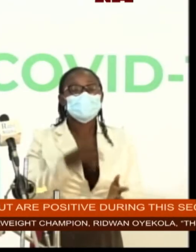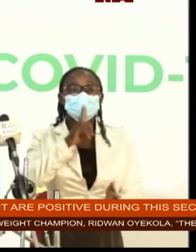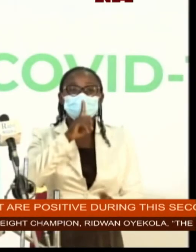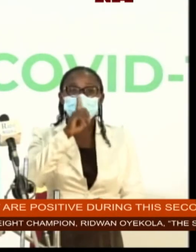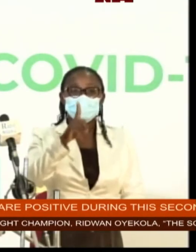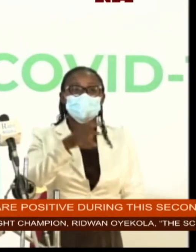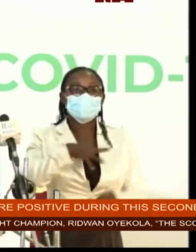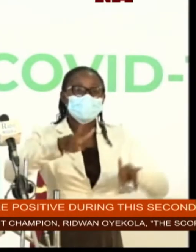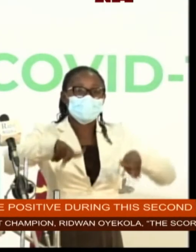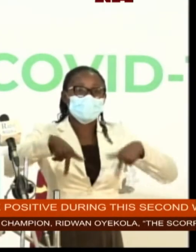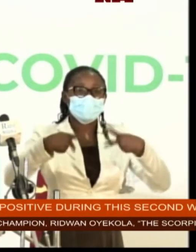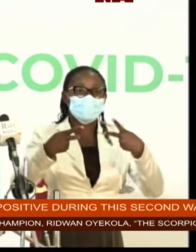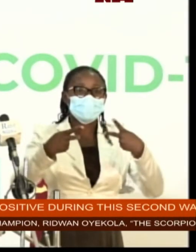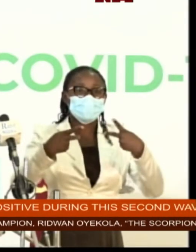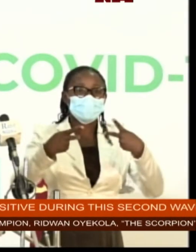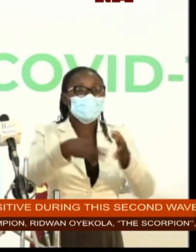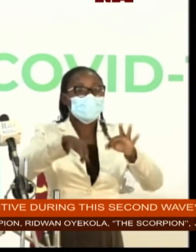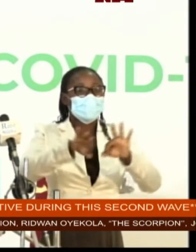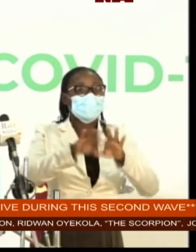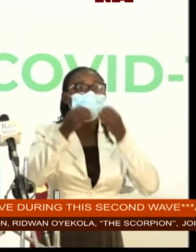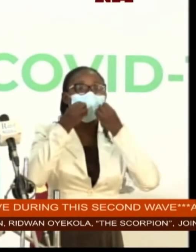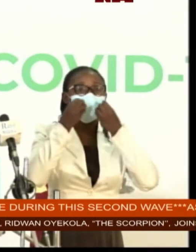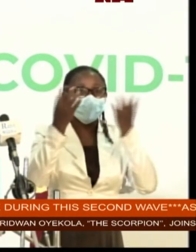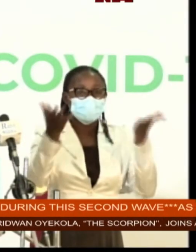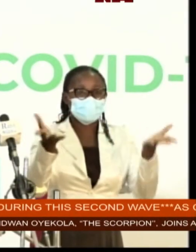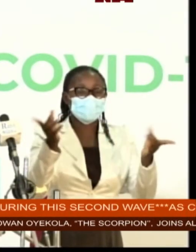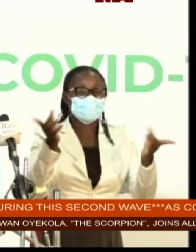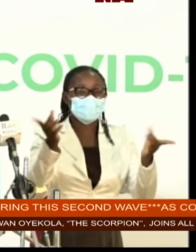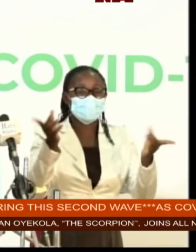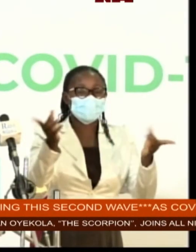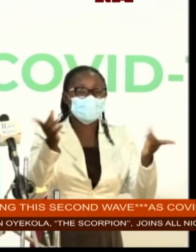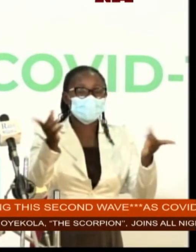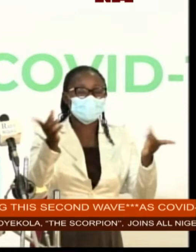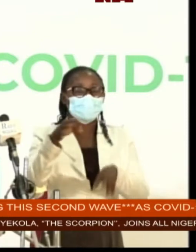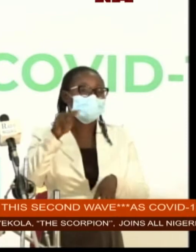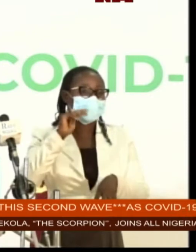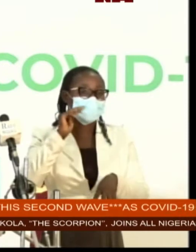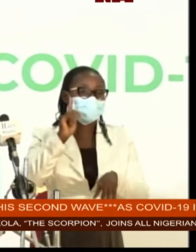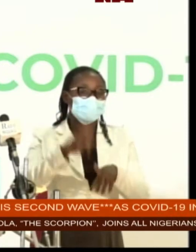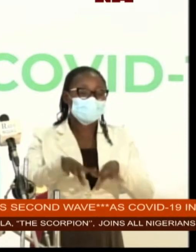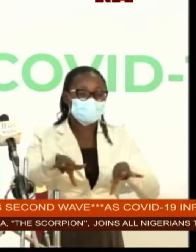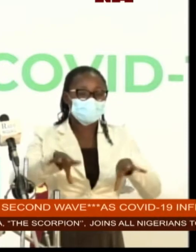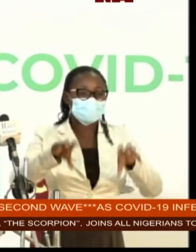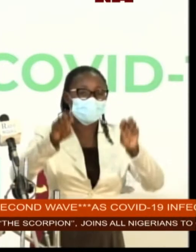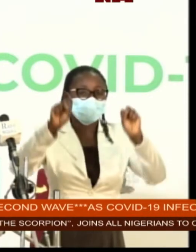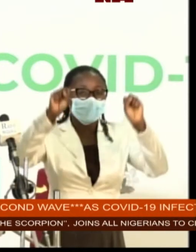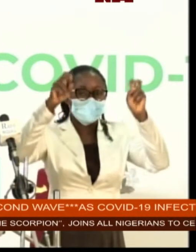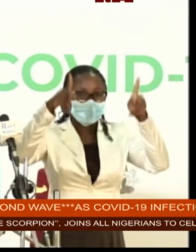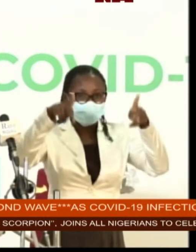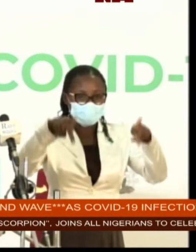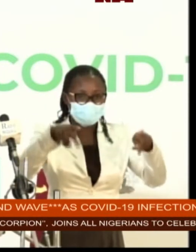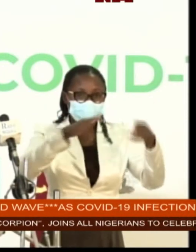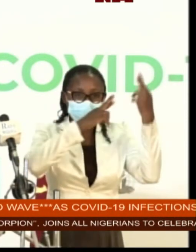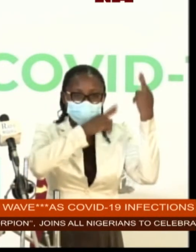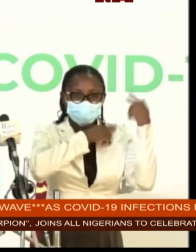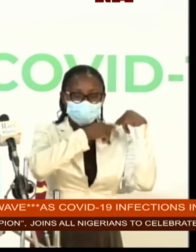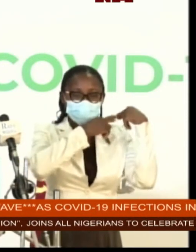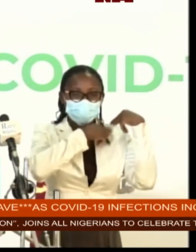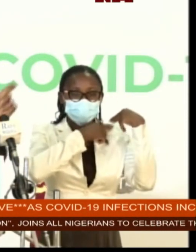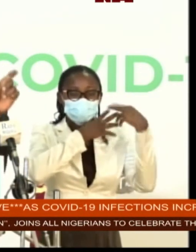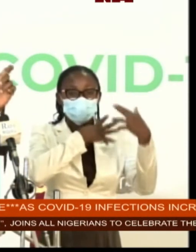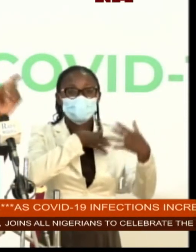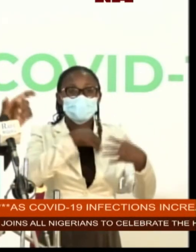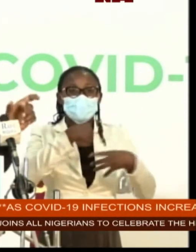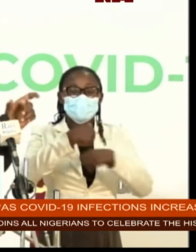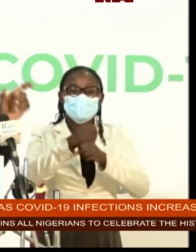relevant information for the people of Nigeria to take personal responsibilities